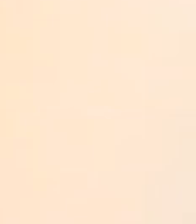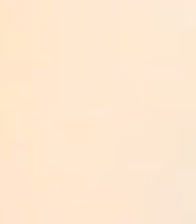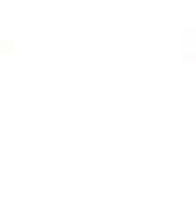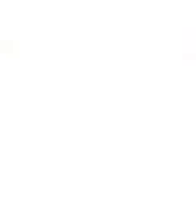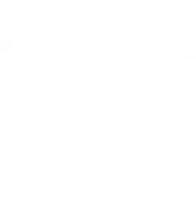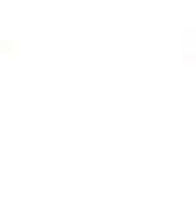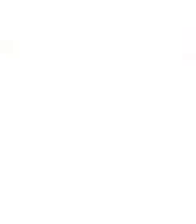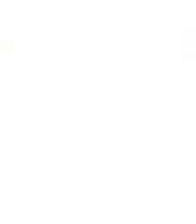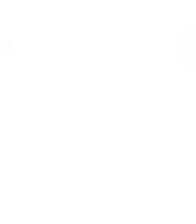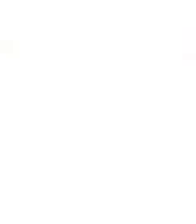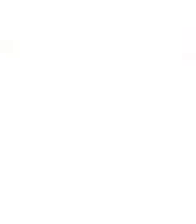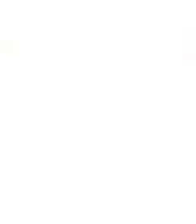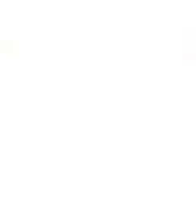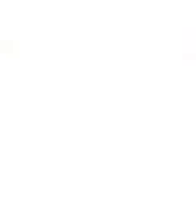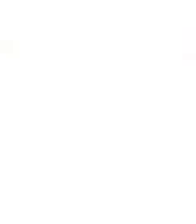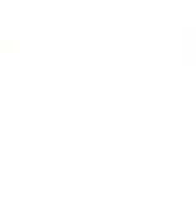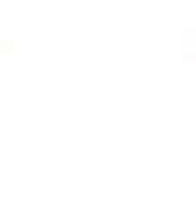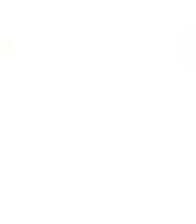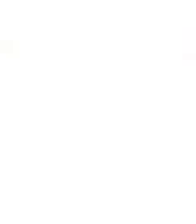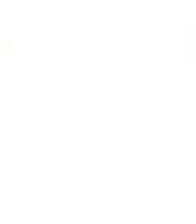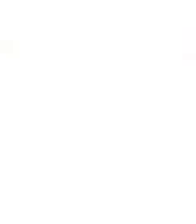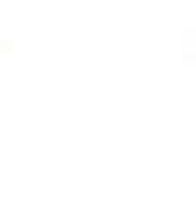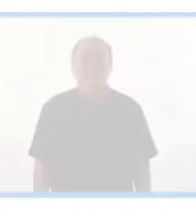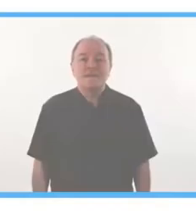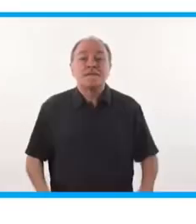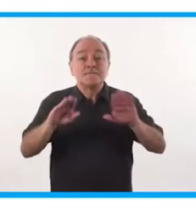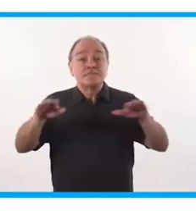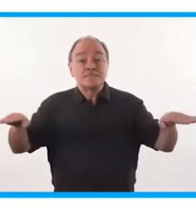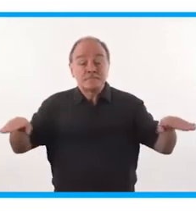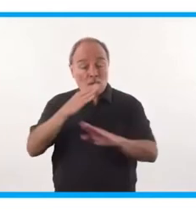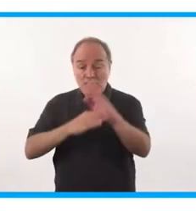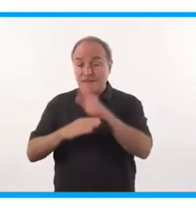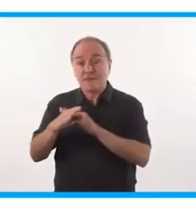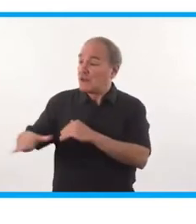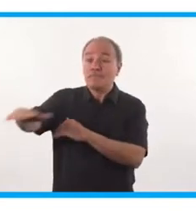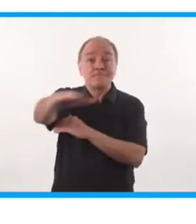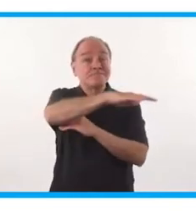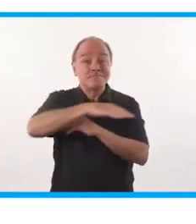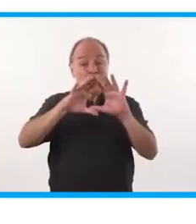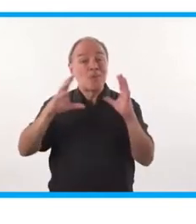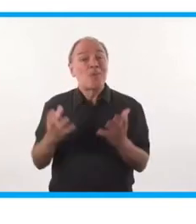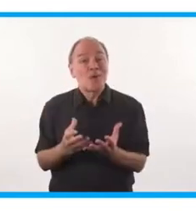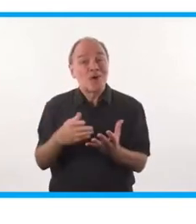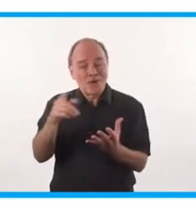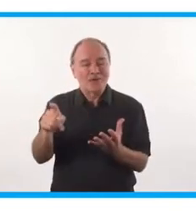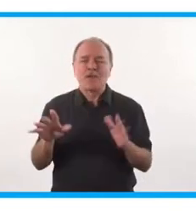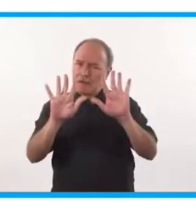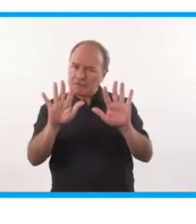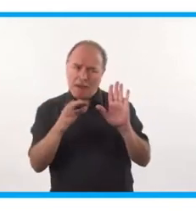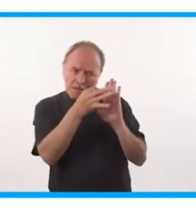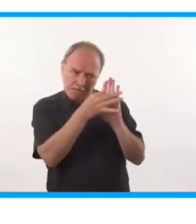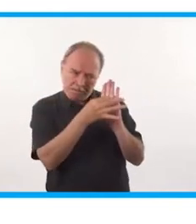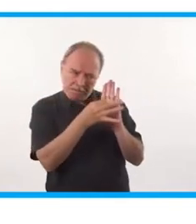Well-being and development. Principle 1. The UN Secretary General's Special Envoy on Disability and Accessibility